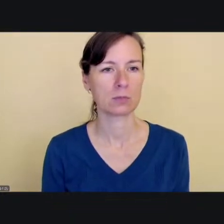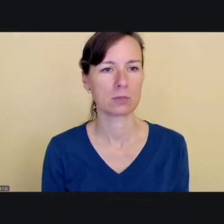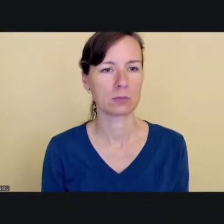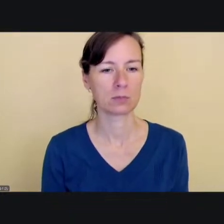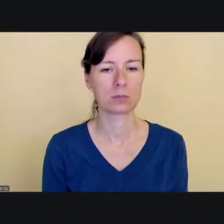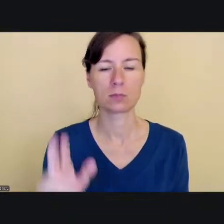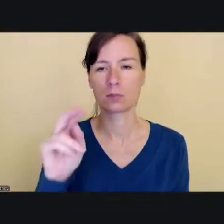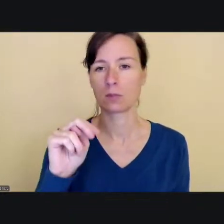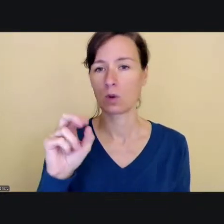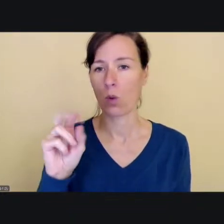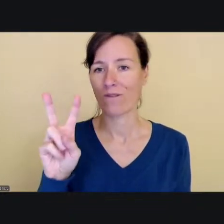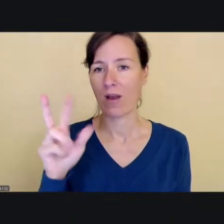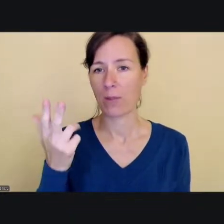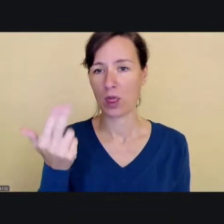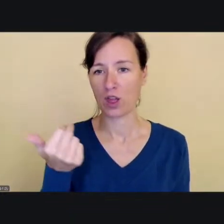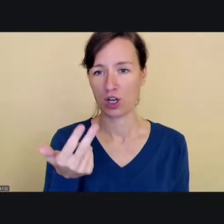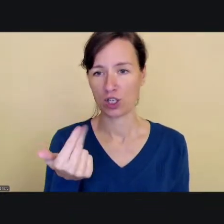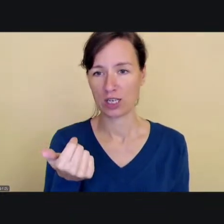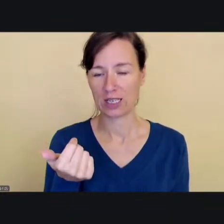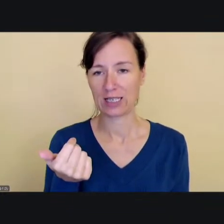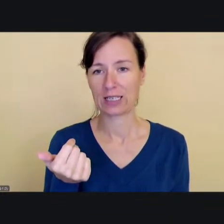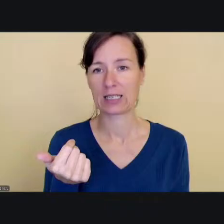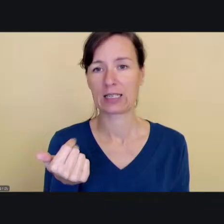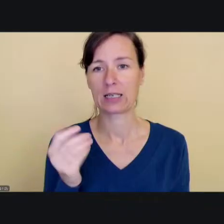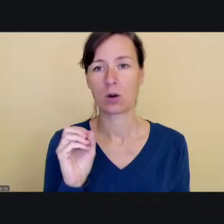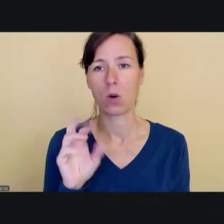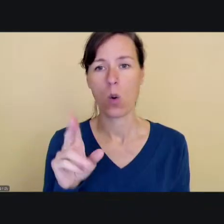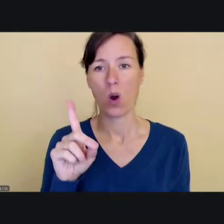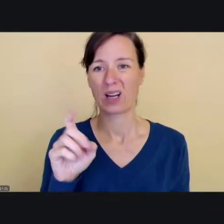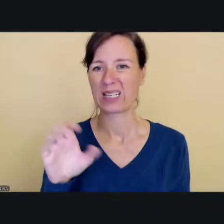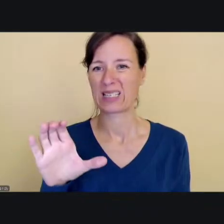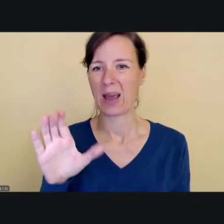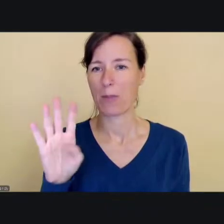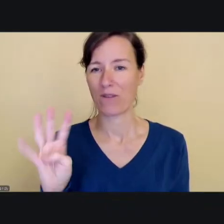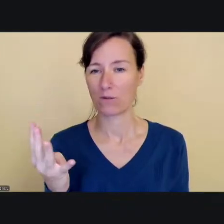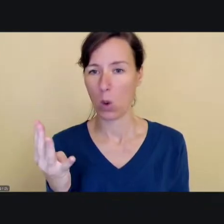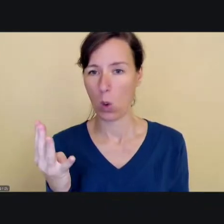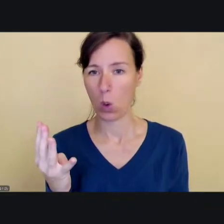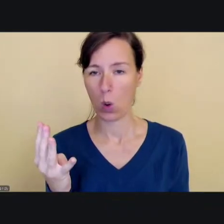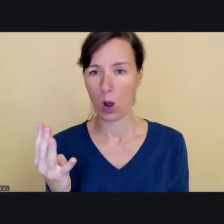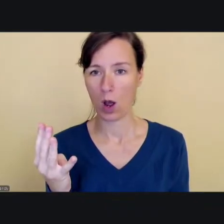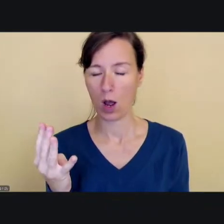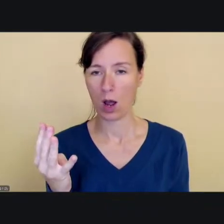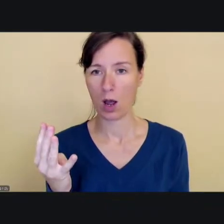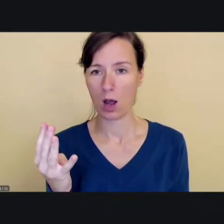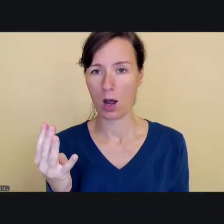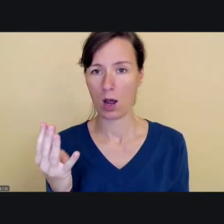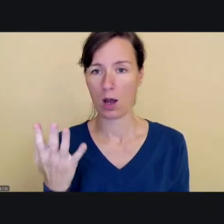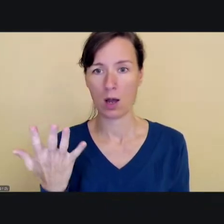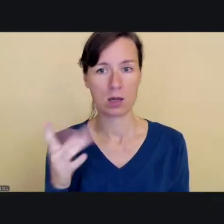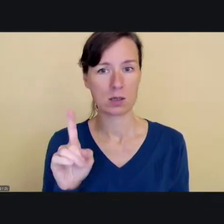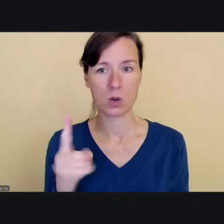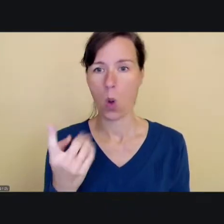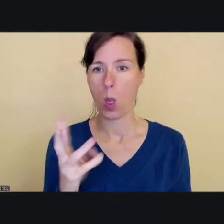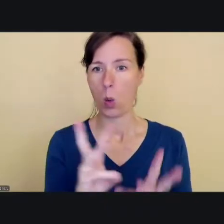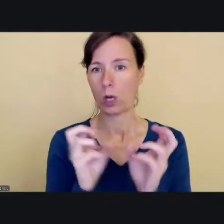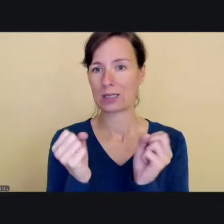November 13 or December 4, which is the only work session